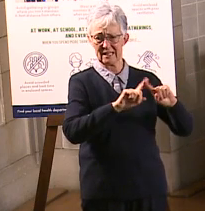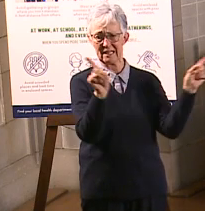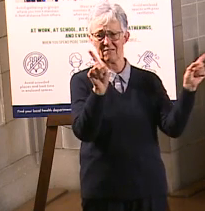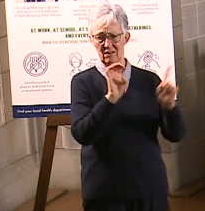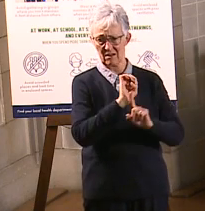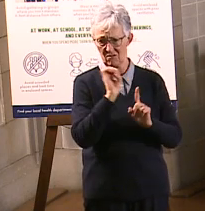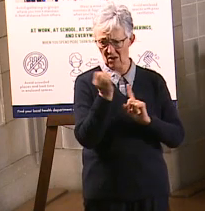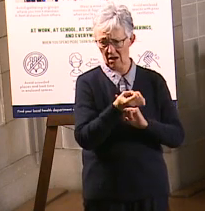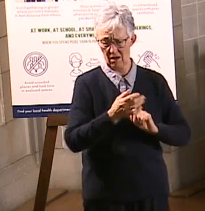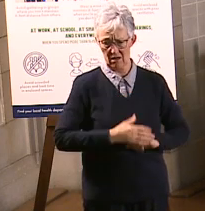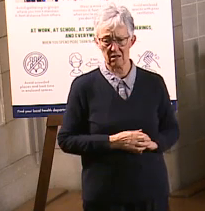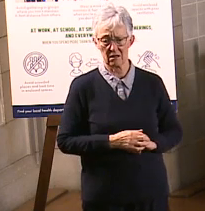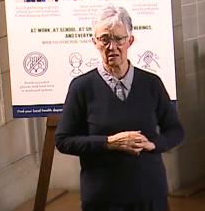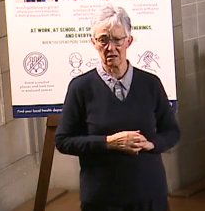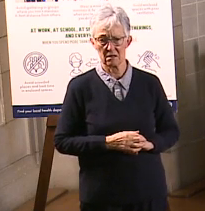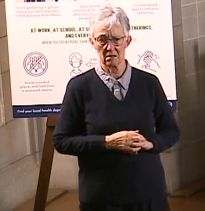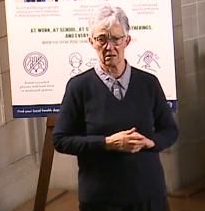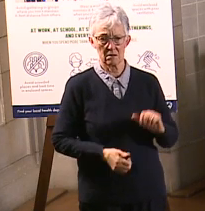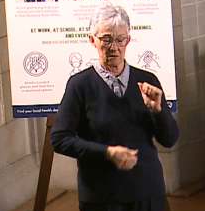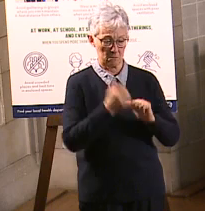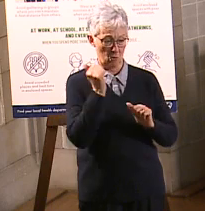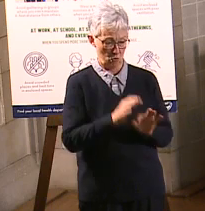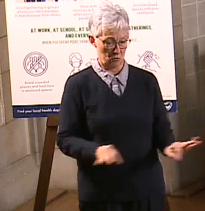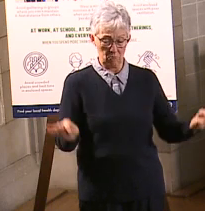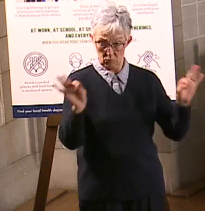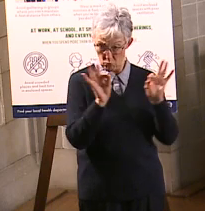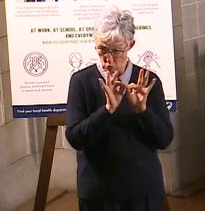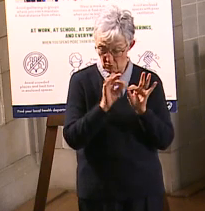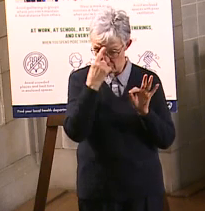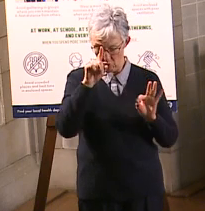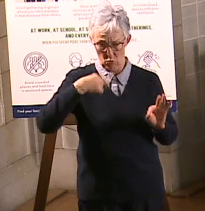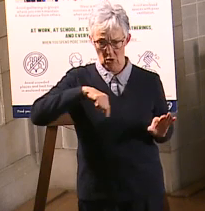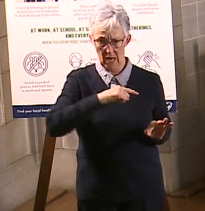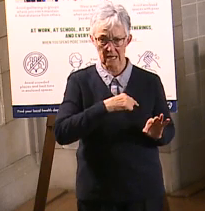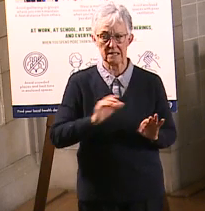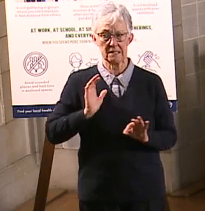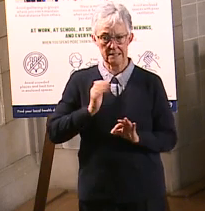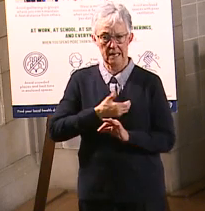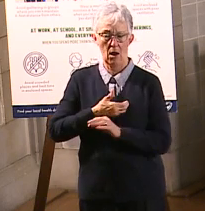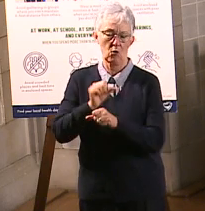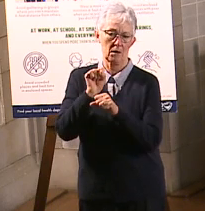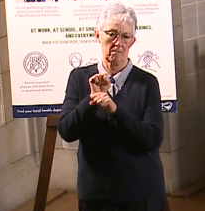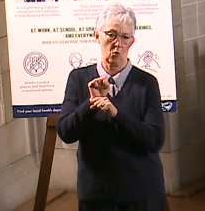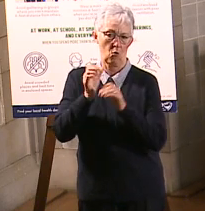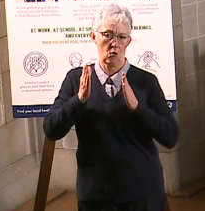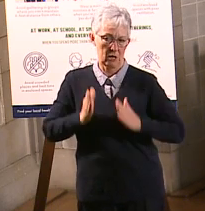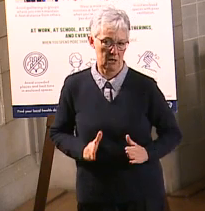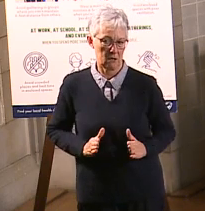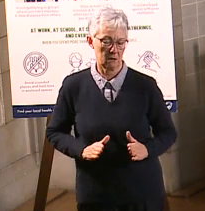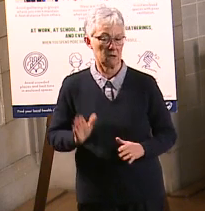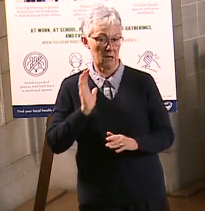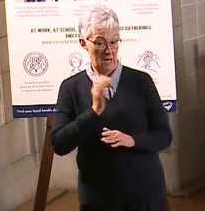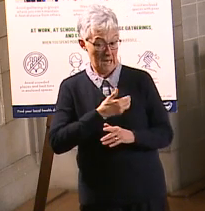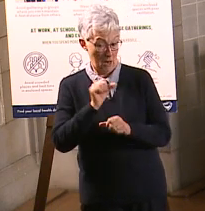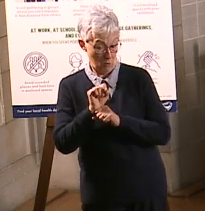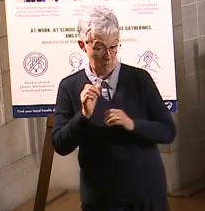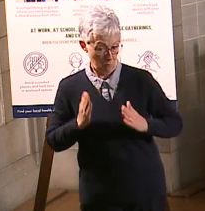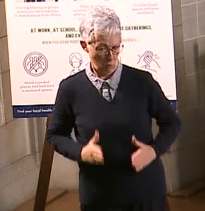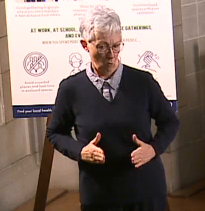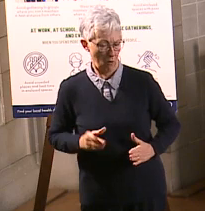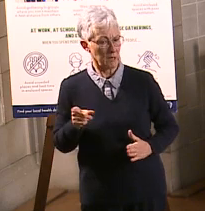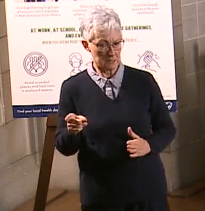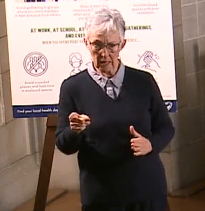types. But the most important thing is our people, and they've demonstrated their